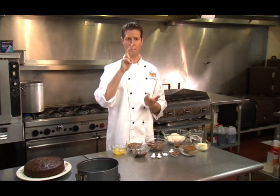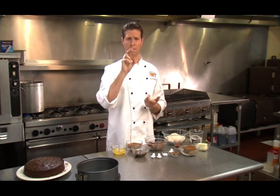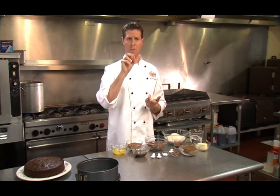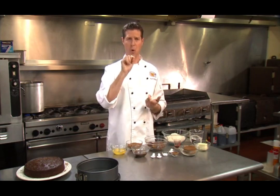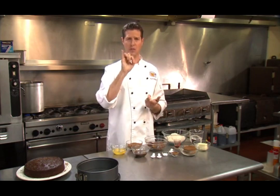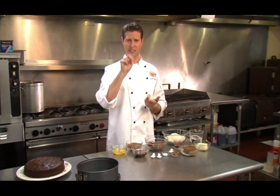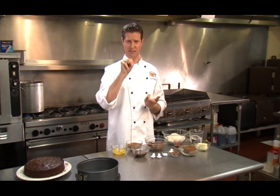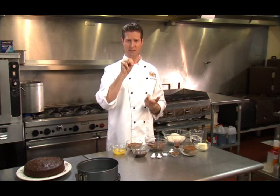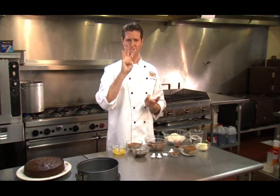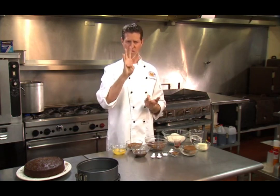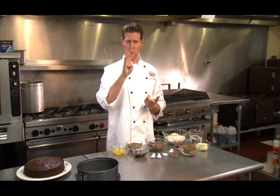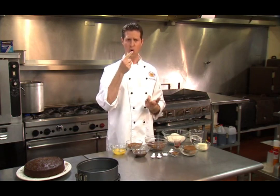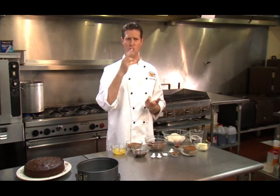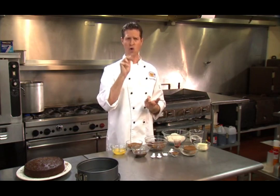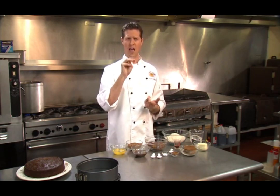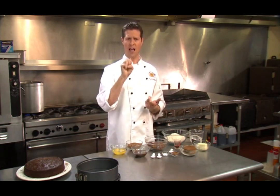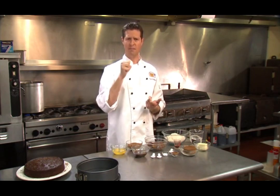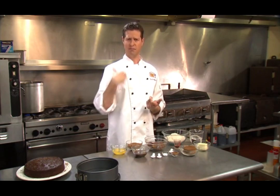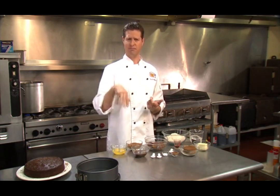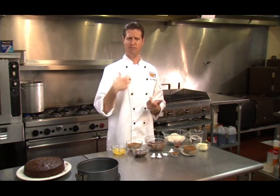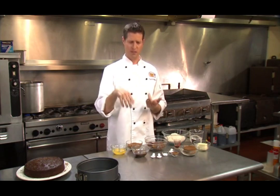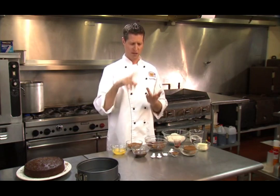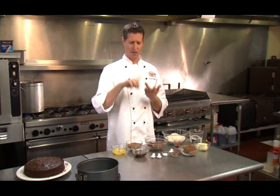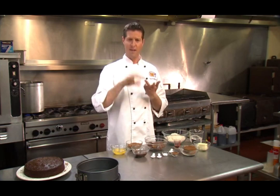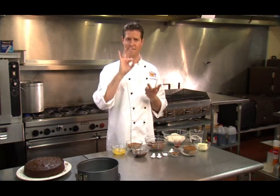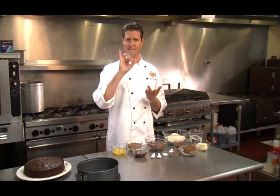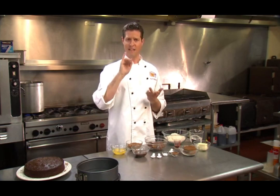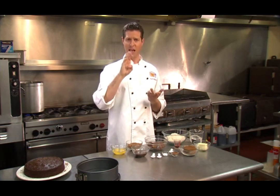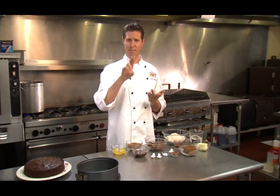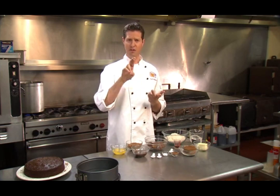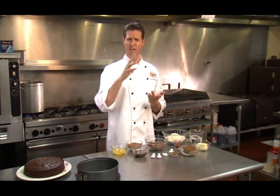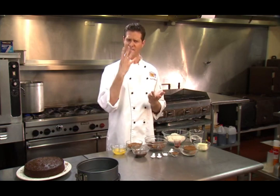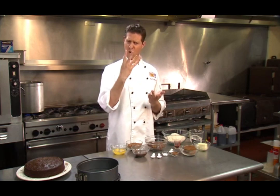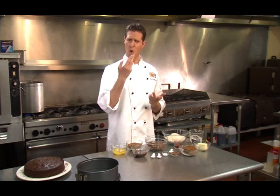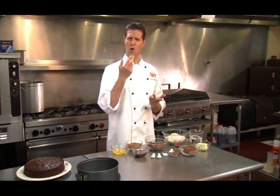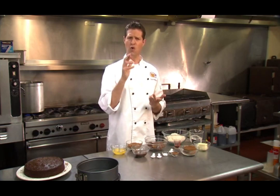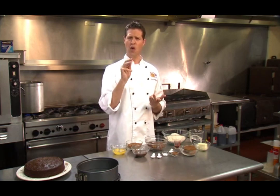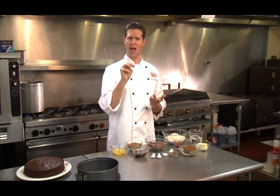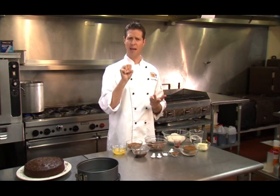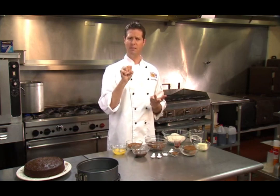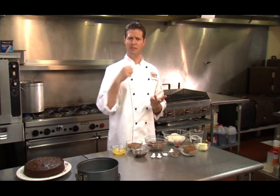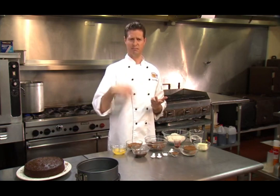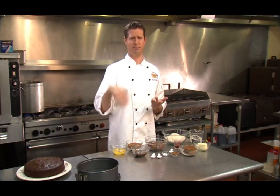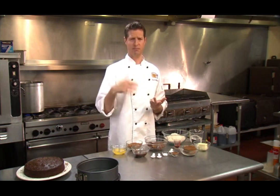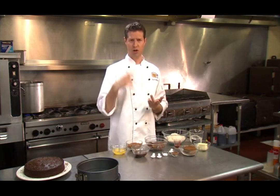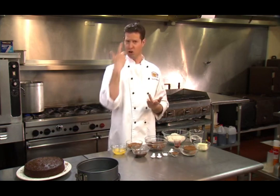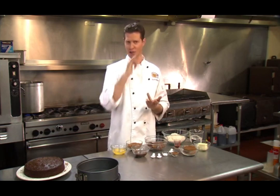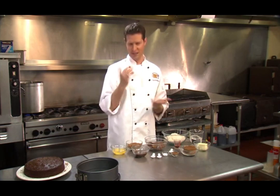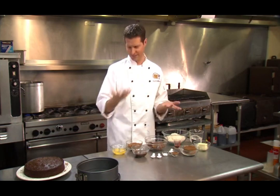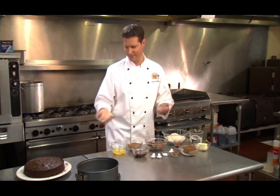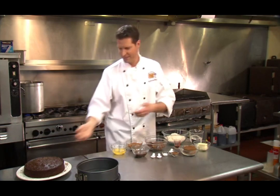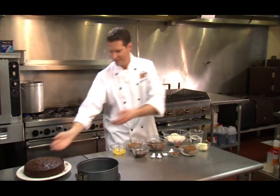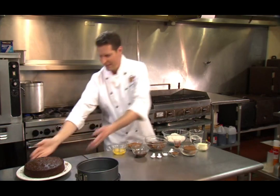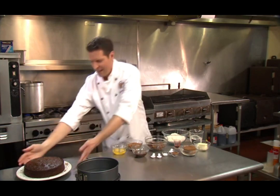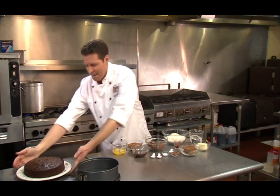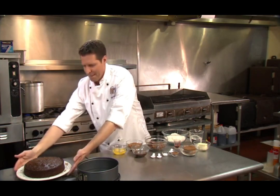each with 4 grams of protein and 4 grams of fiber. Here's what it looks like.